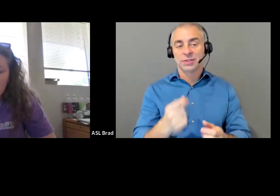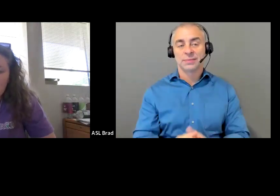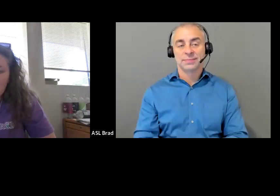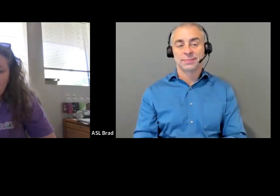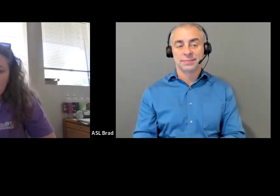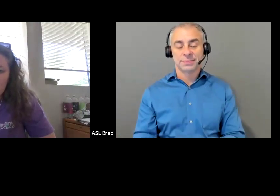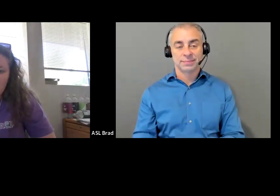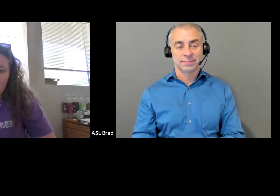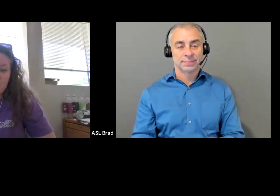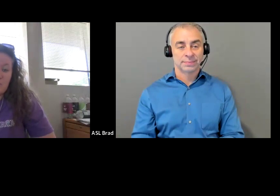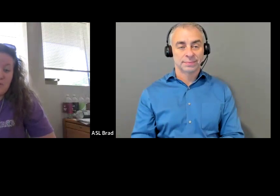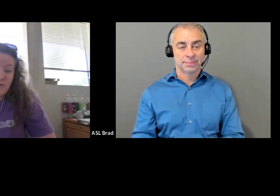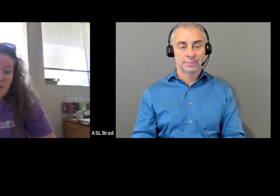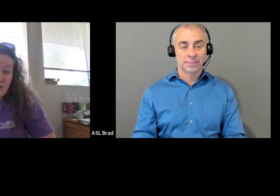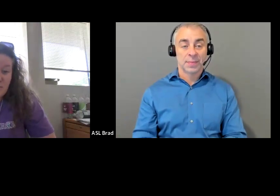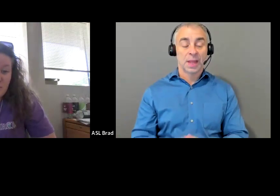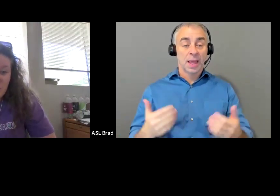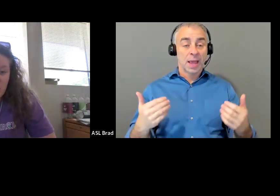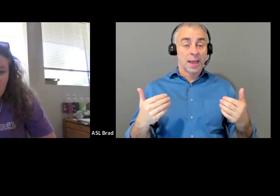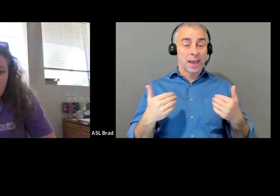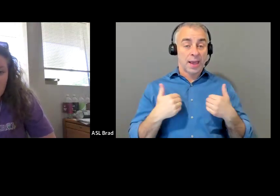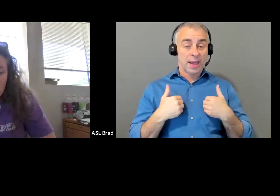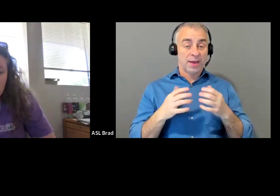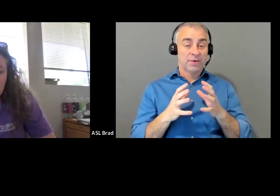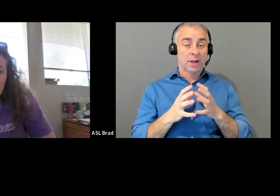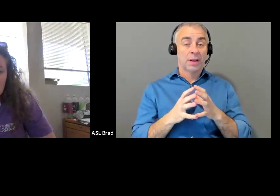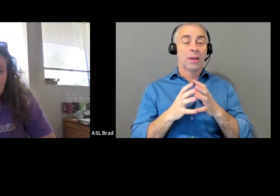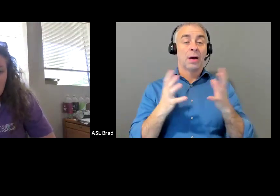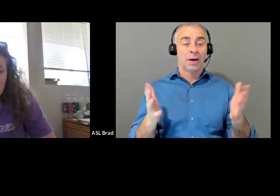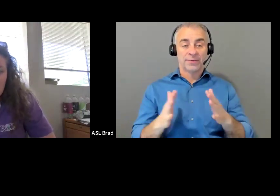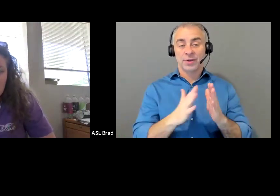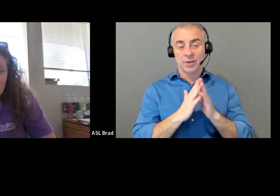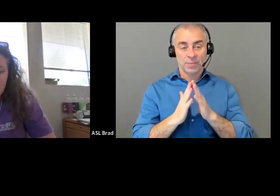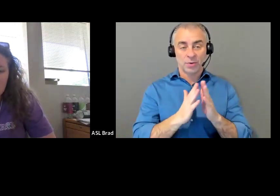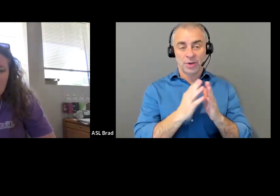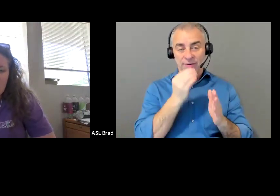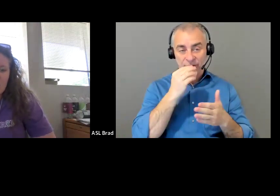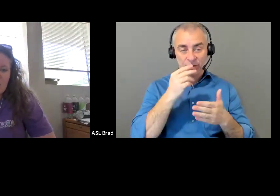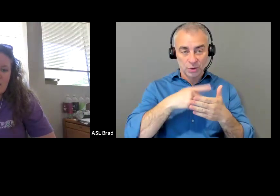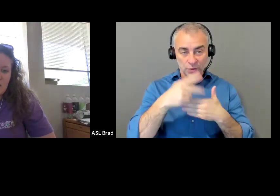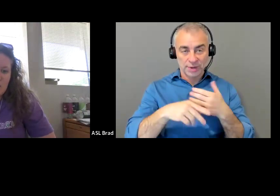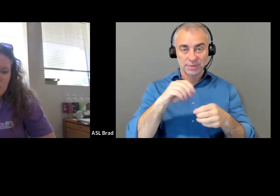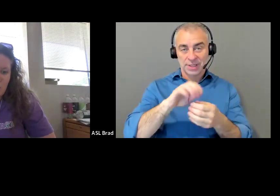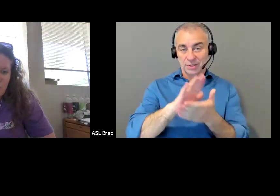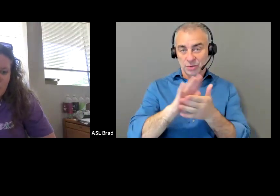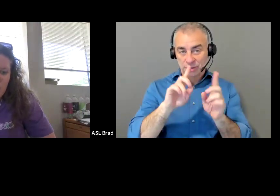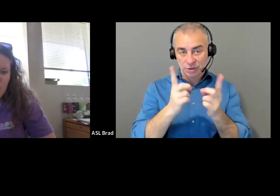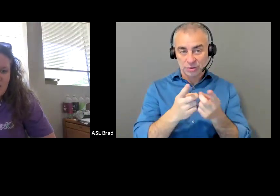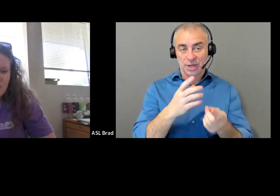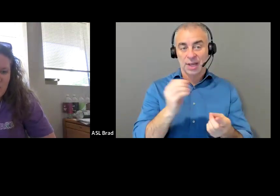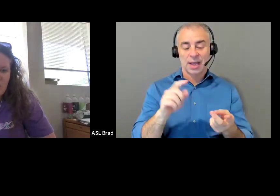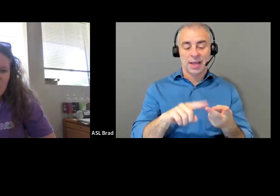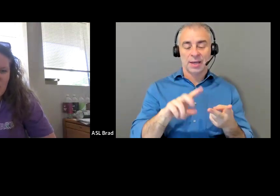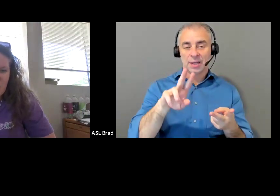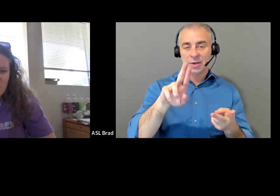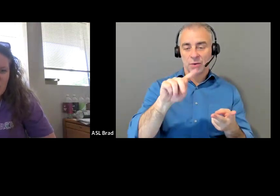we have a lot of community food programs through our school district and the Utah Food Bank and